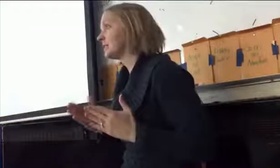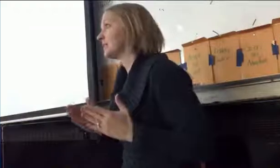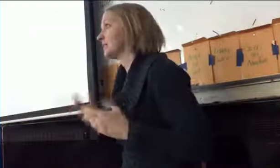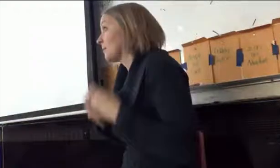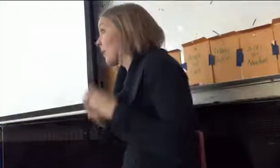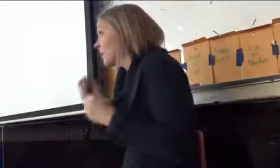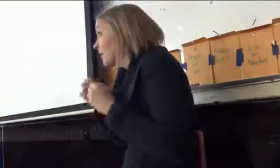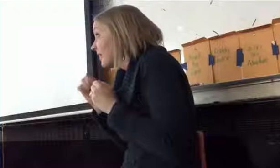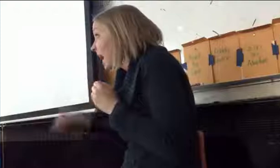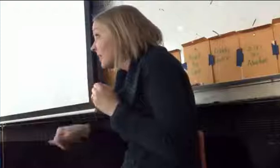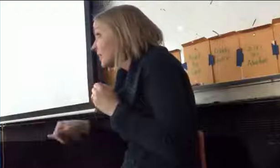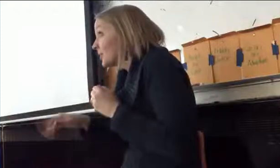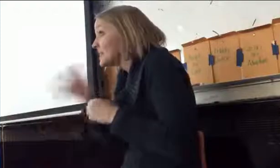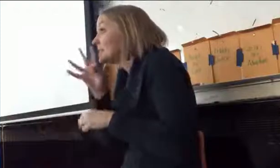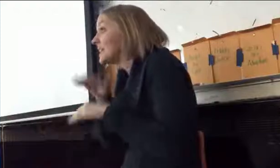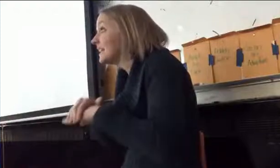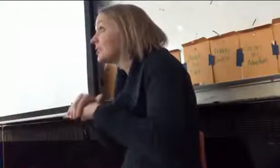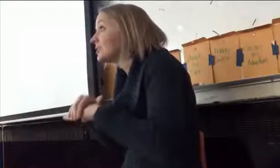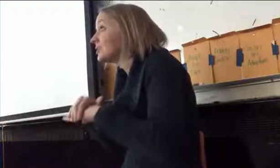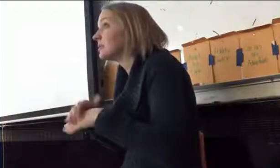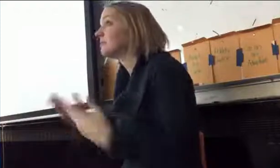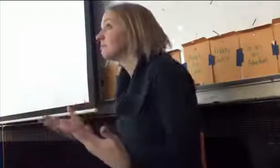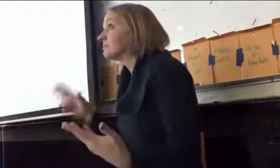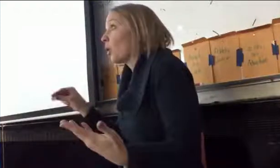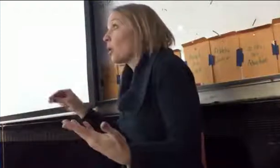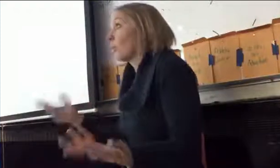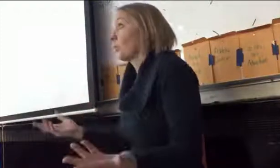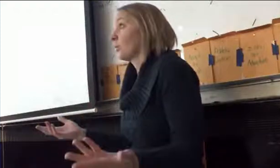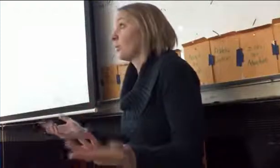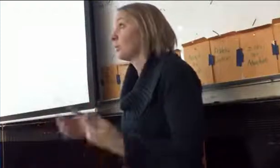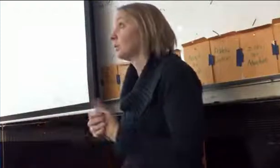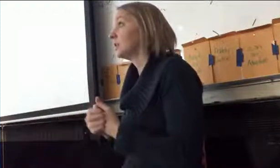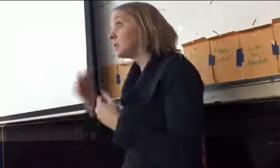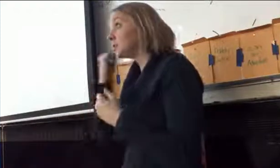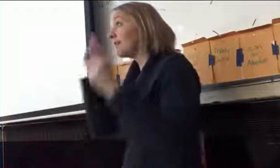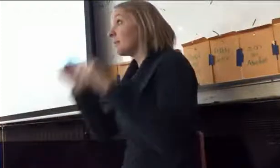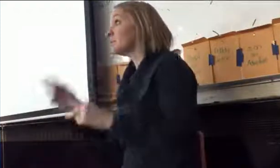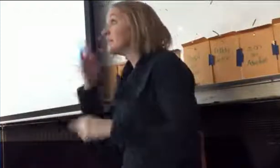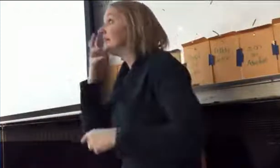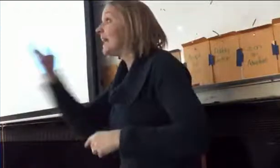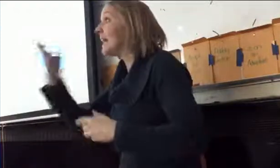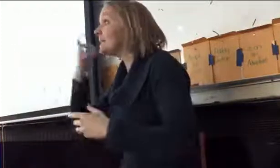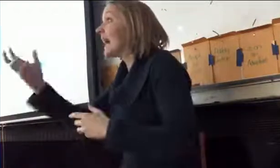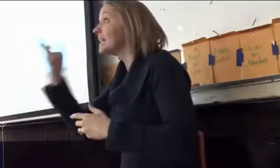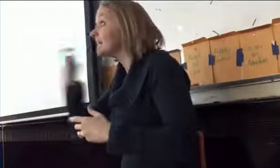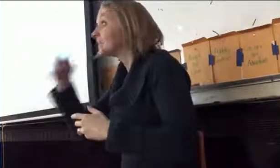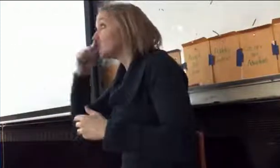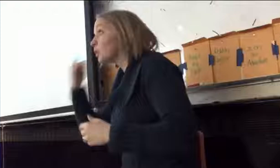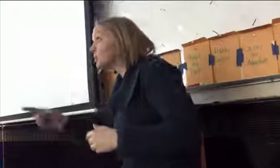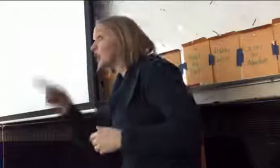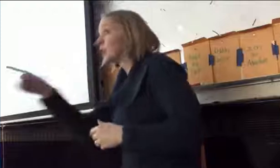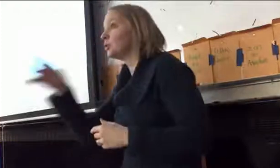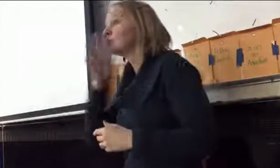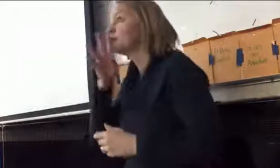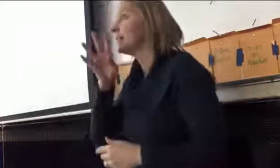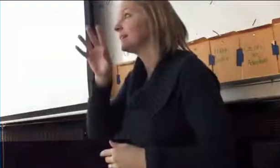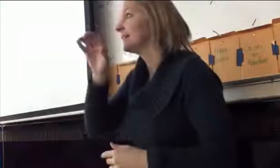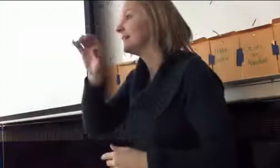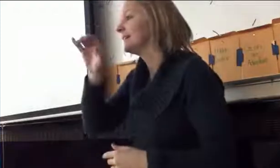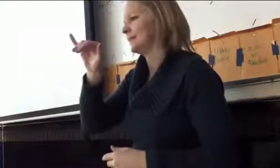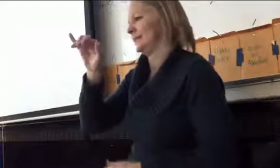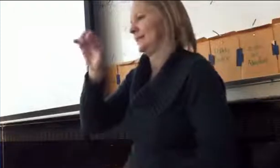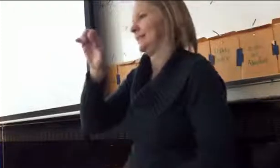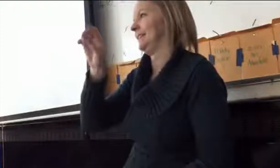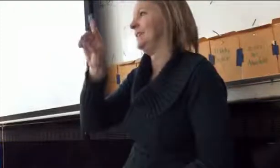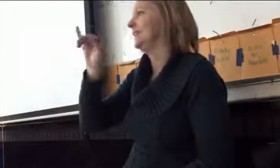that, do they all speak English? Nope. So if somebody's yelling at you in Russian and you speak Yiddish, are you